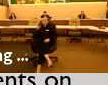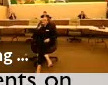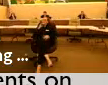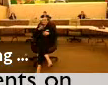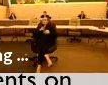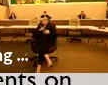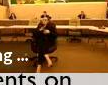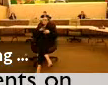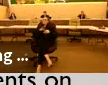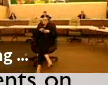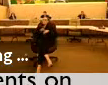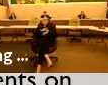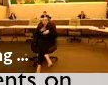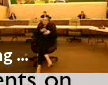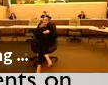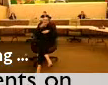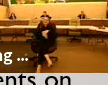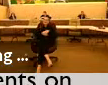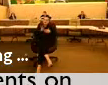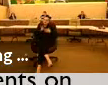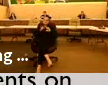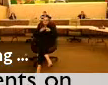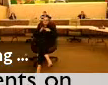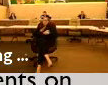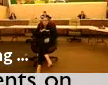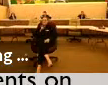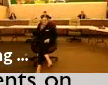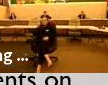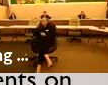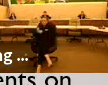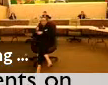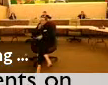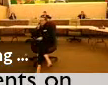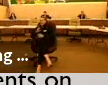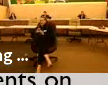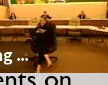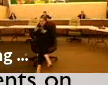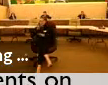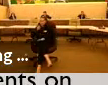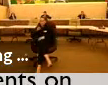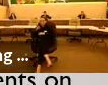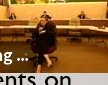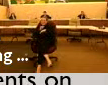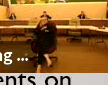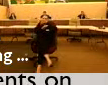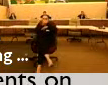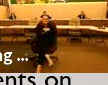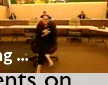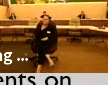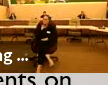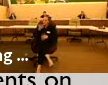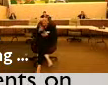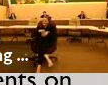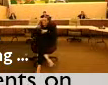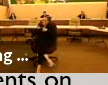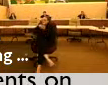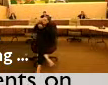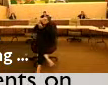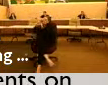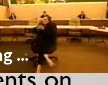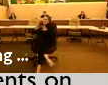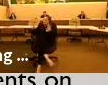town board. Right. Right, but it's not clear who we're referring it to, so I think we should just make that a little clearer.